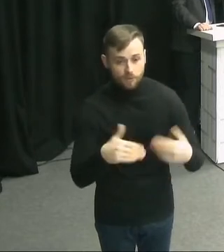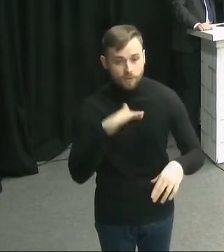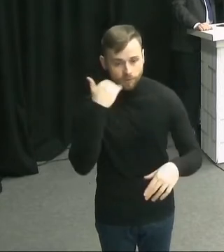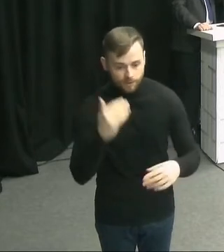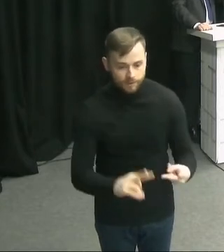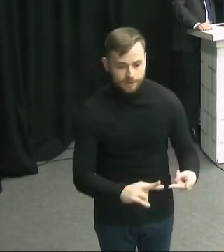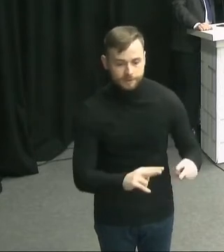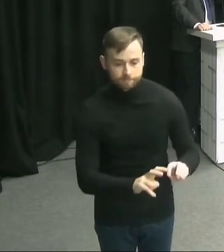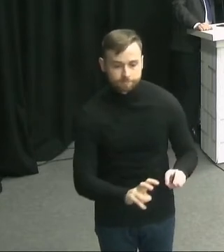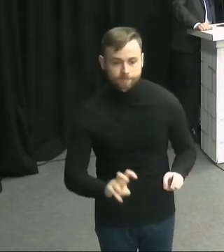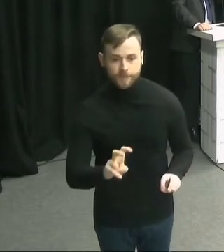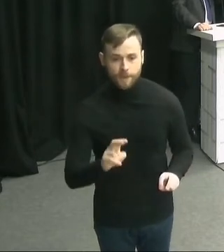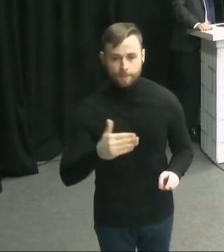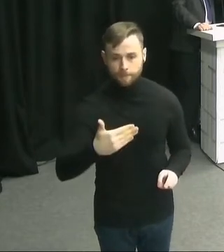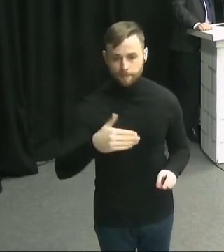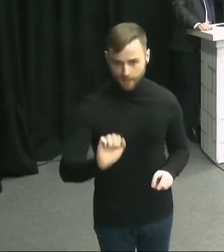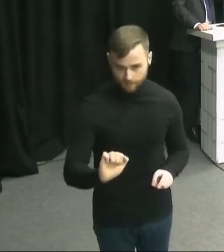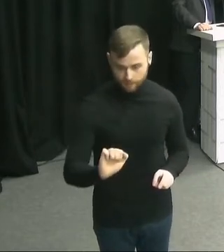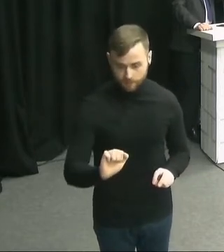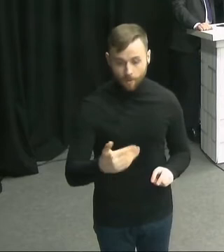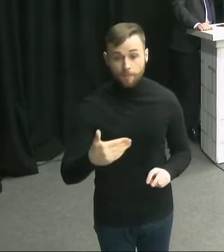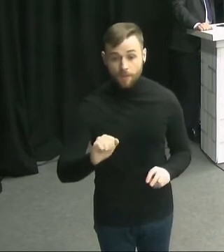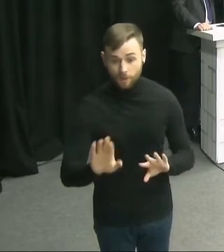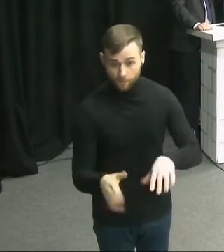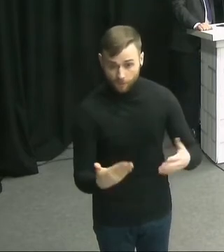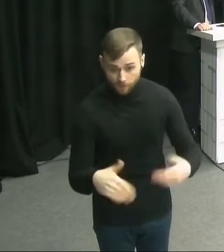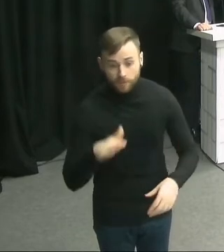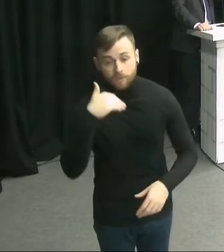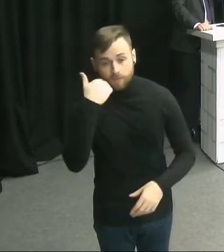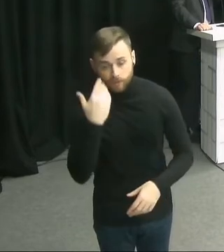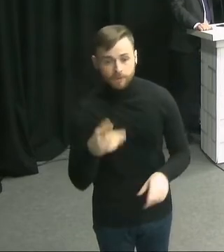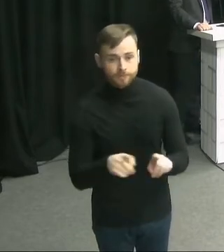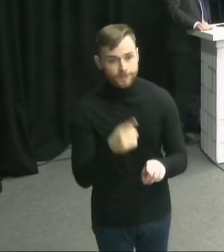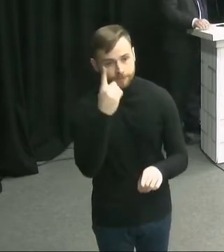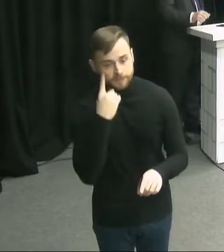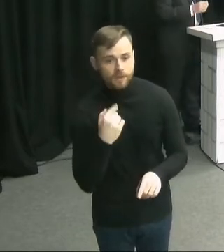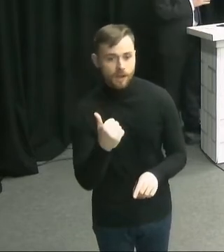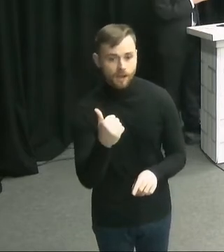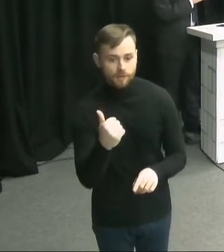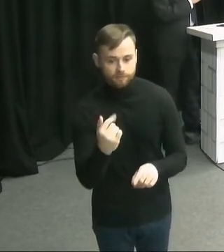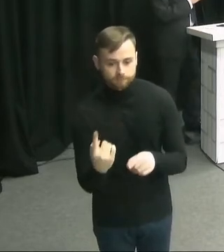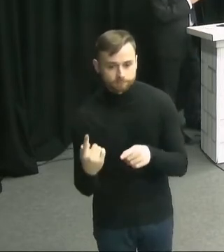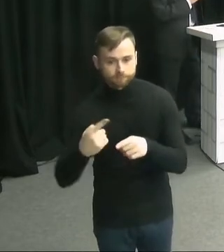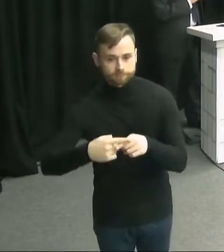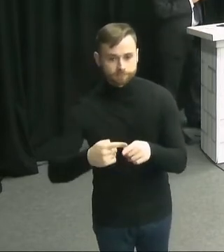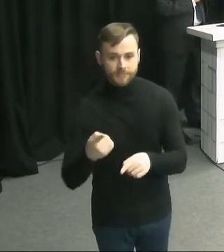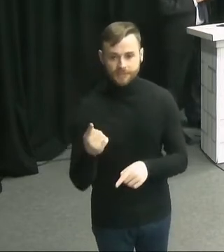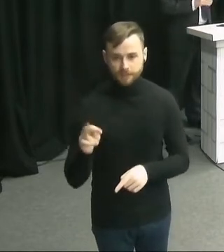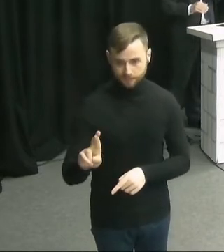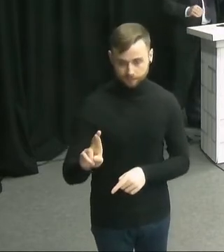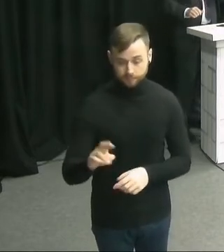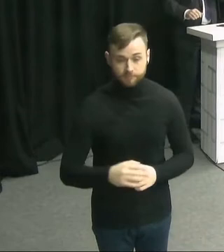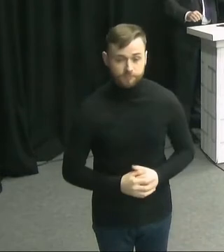after bachelor studies, master's studies should follow, and it would be good